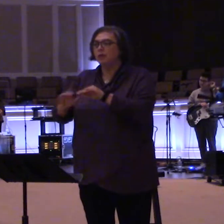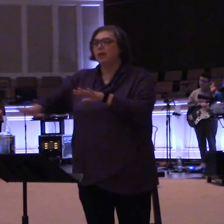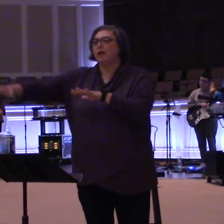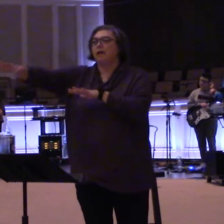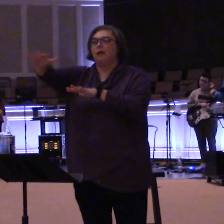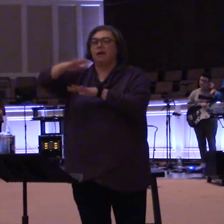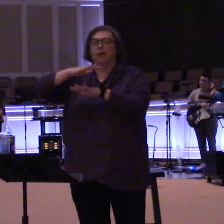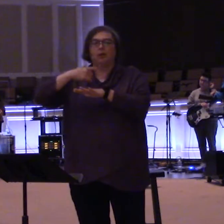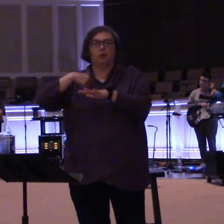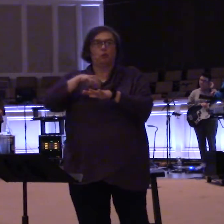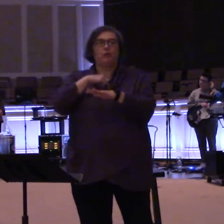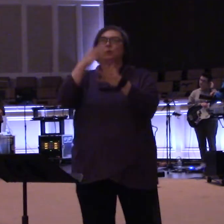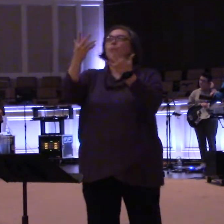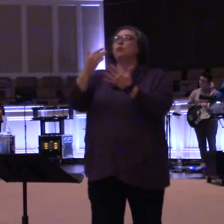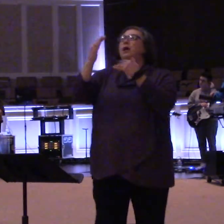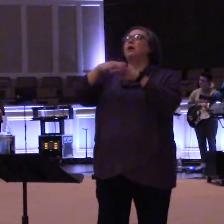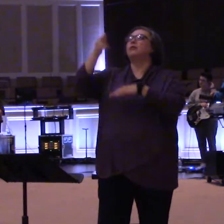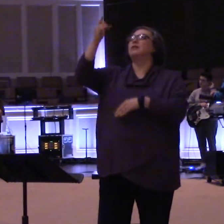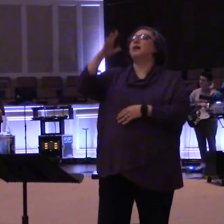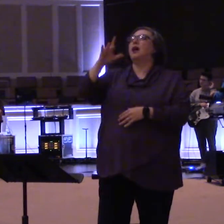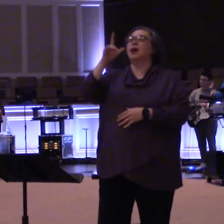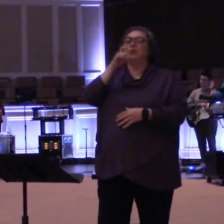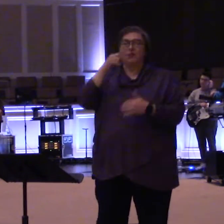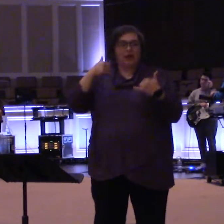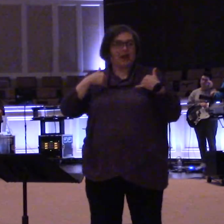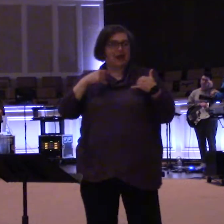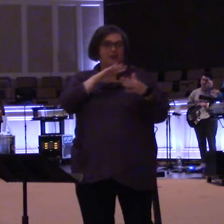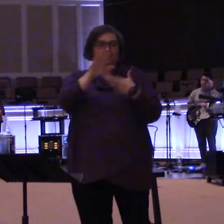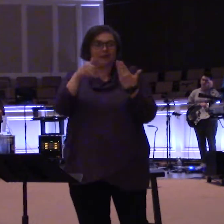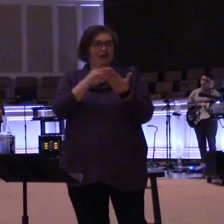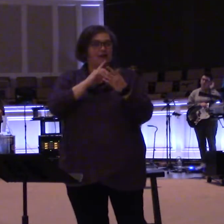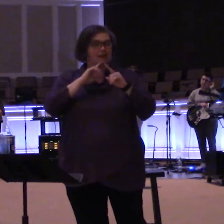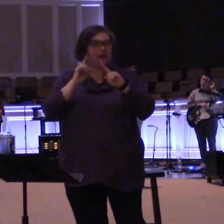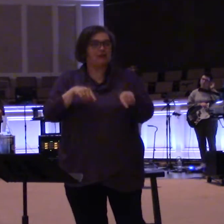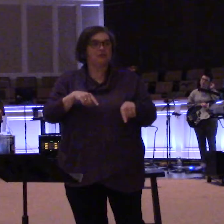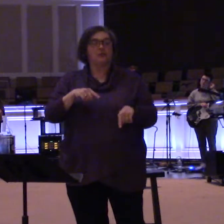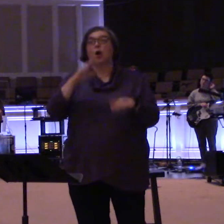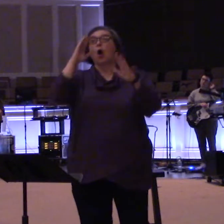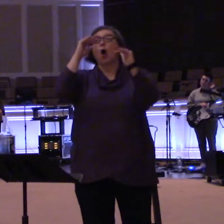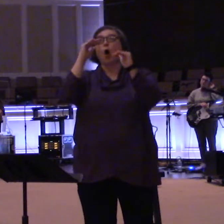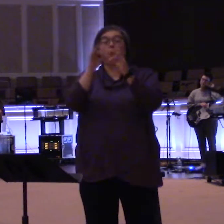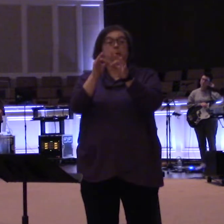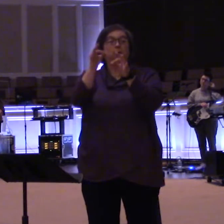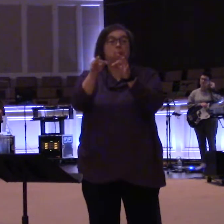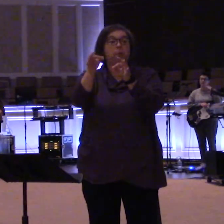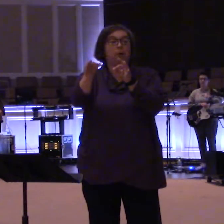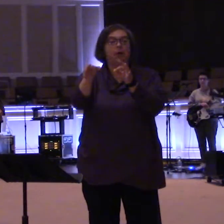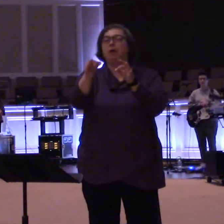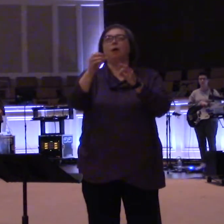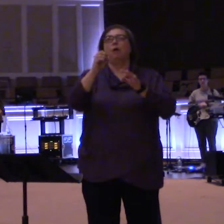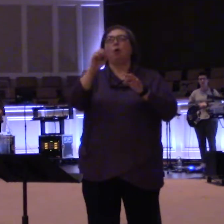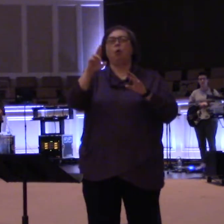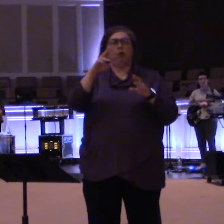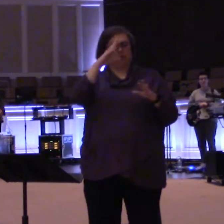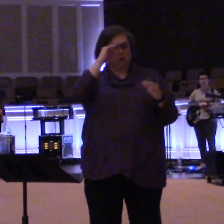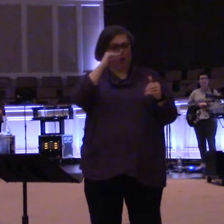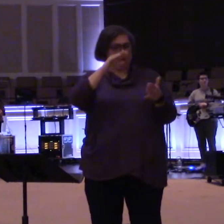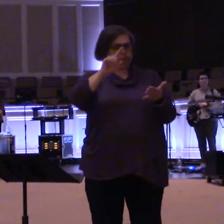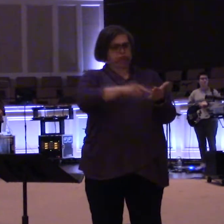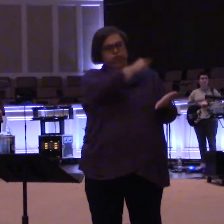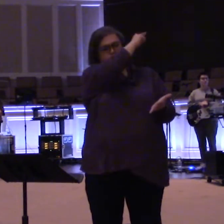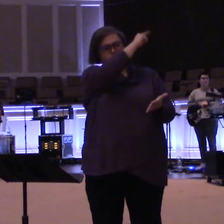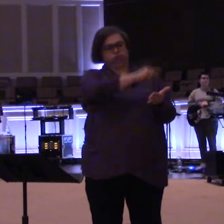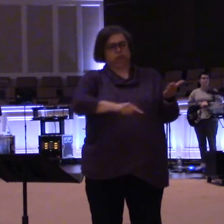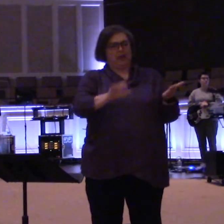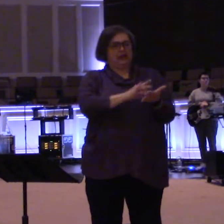hands. Is hope deferred? Still hope? Or does hope get canceled too? When we